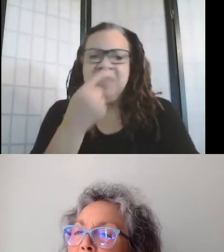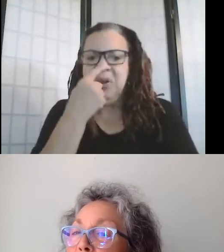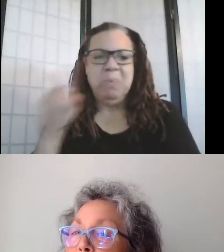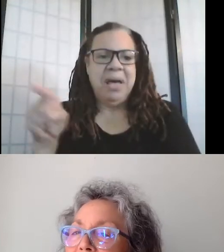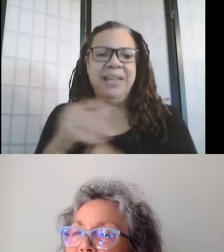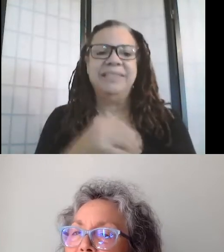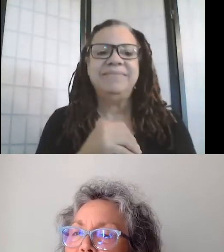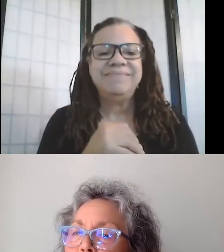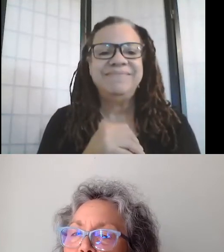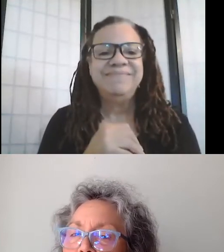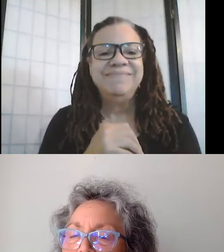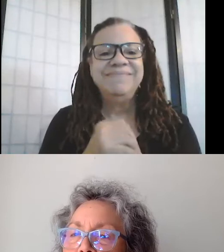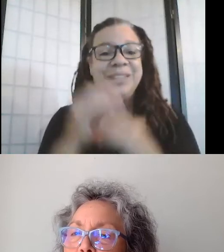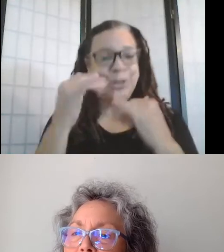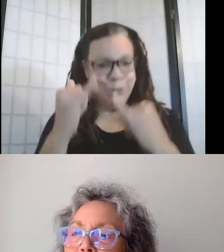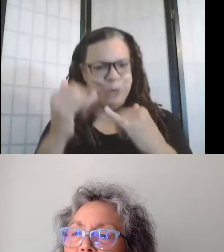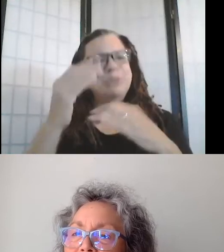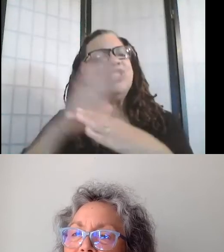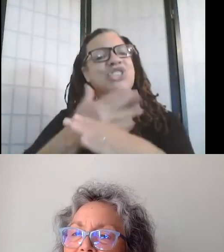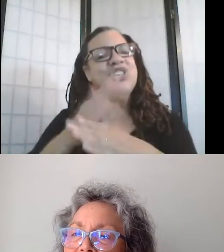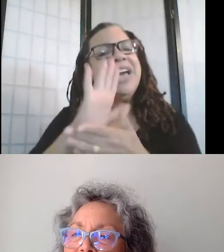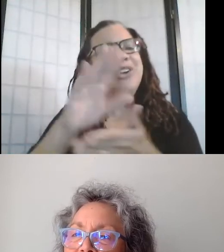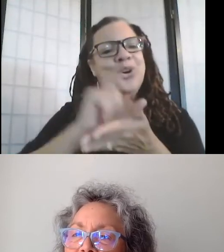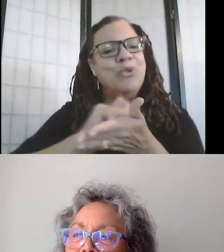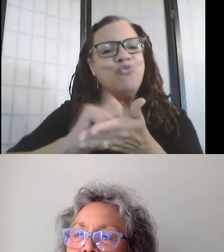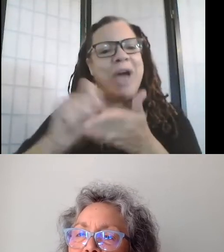So you're going to share some of your lovely writings with us today?